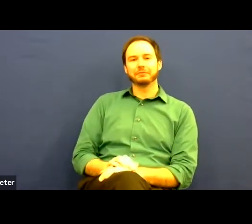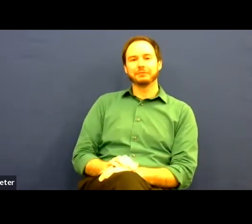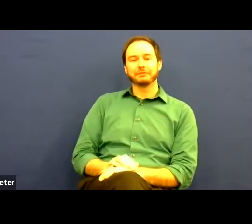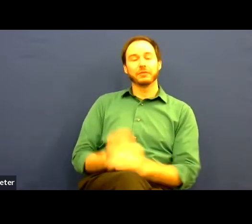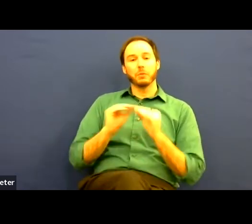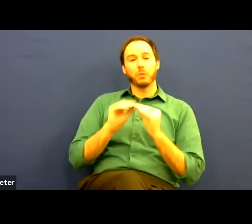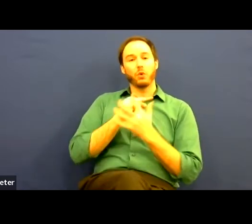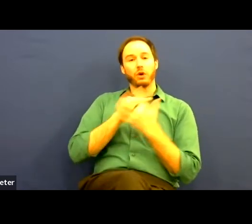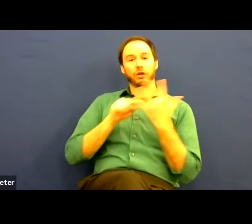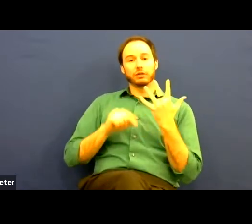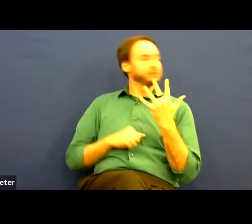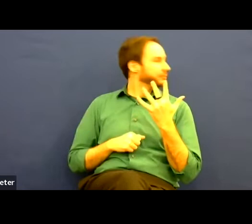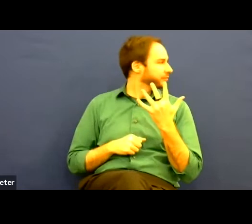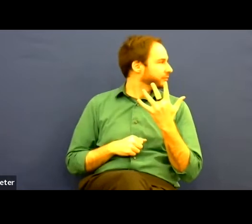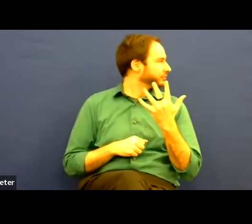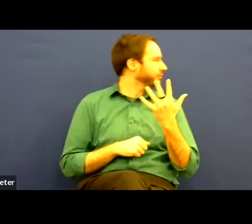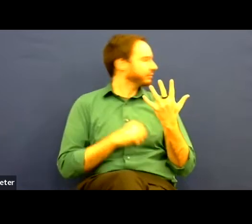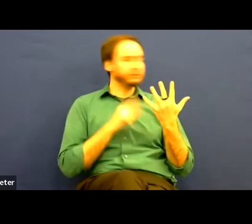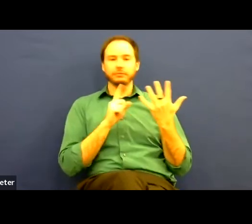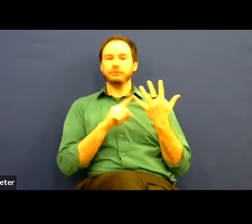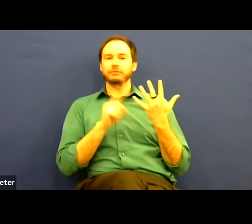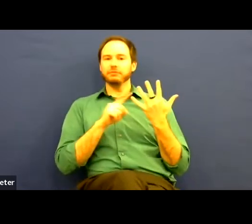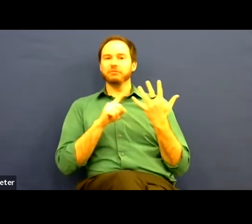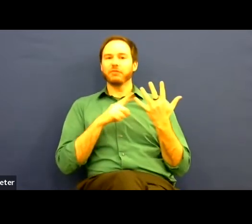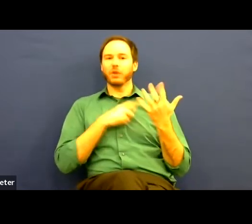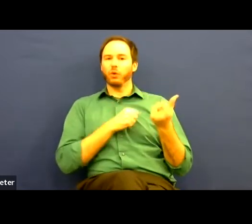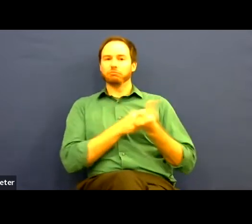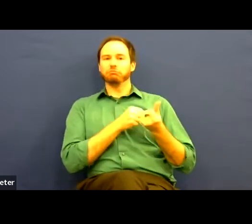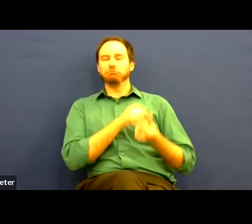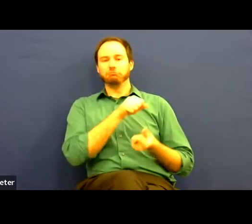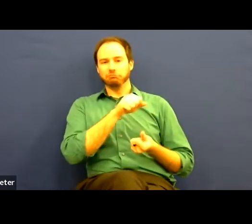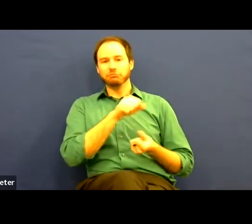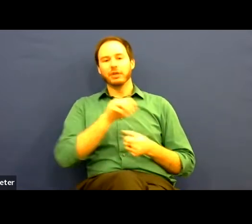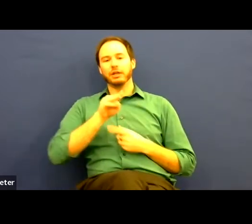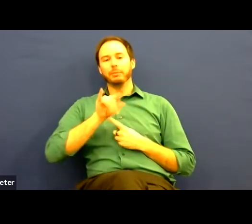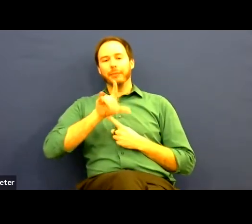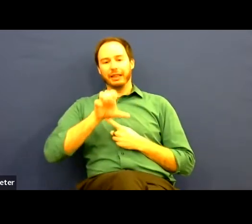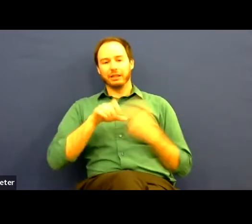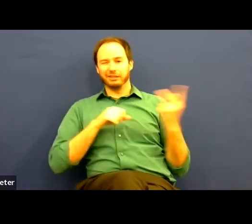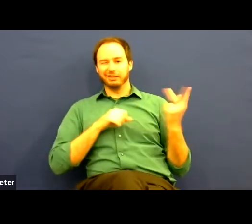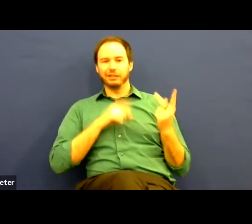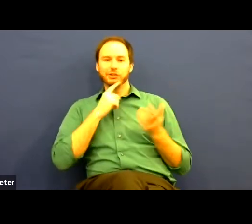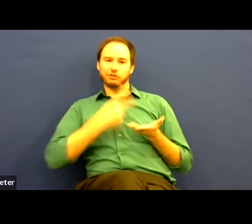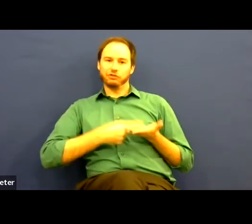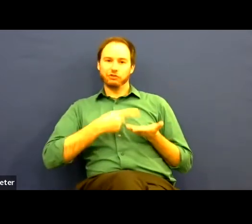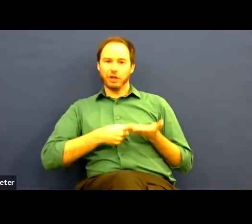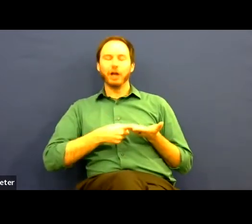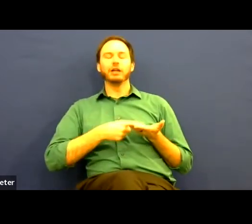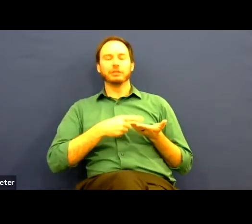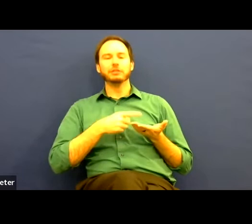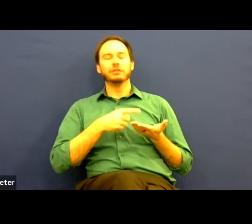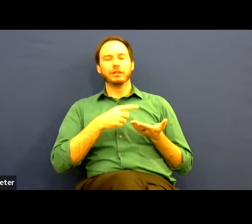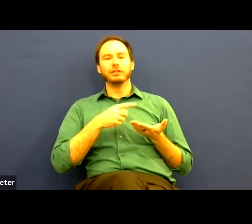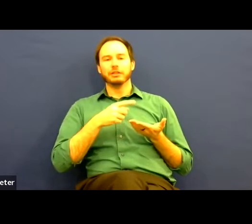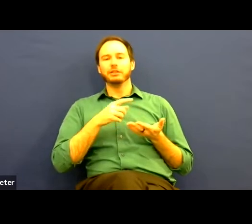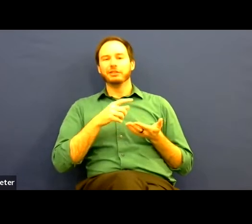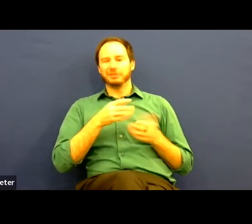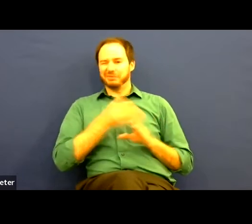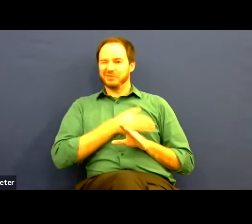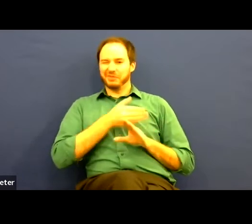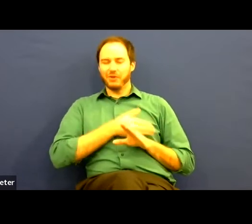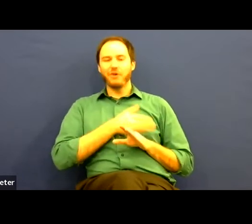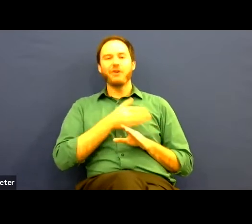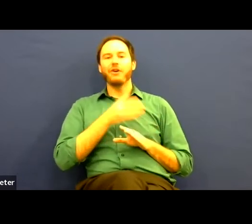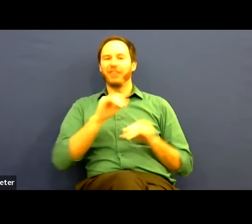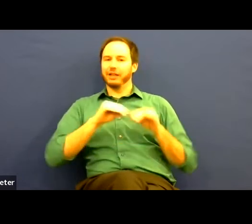Any others? I just want to second what Joe said. It's one of the things Millie and I were talking, or Councilmember Safranik and I were talking about earlier,